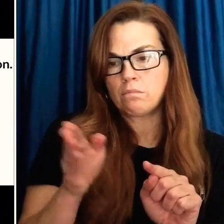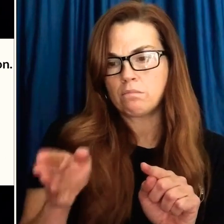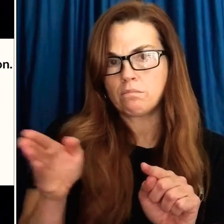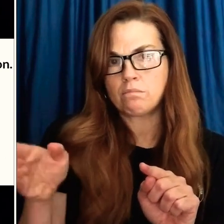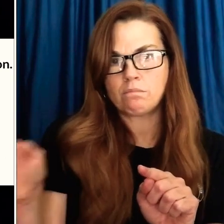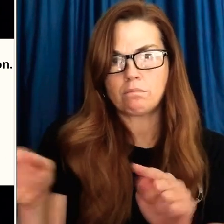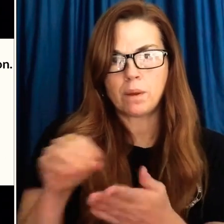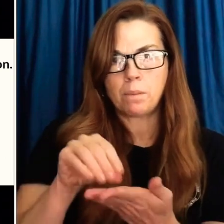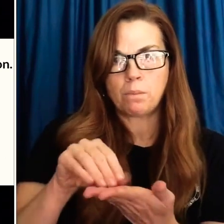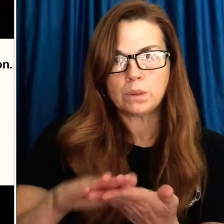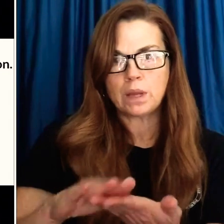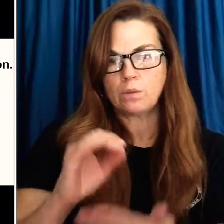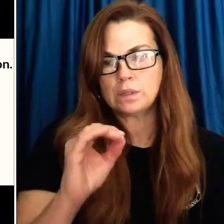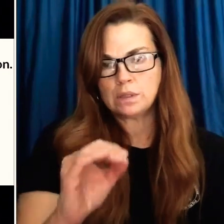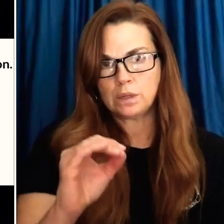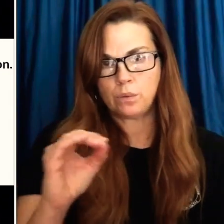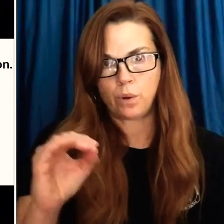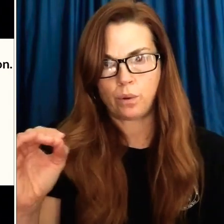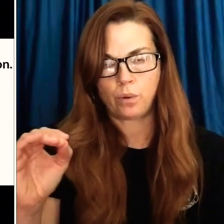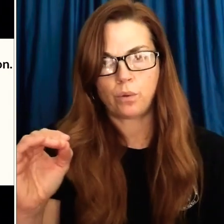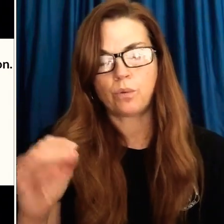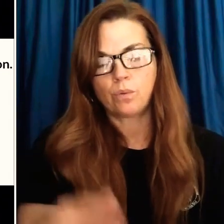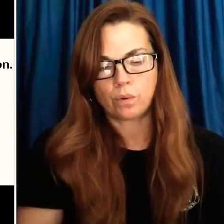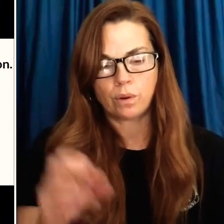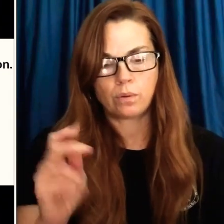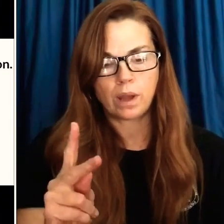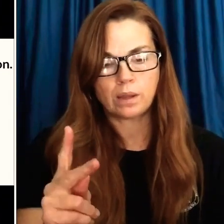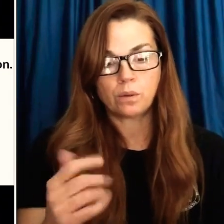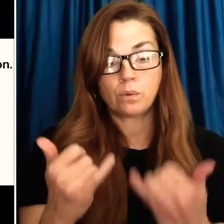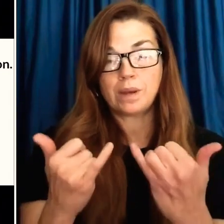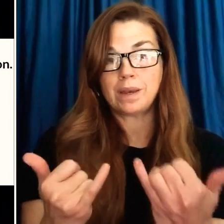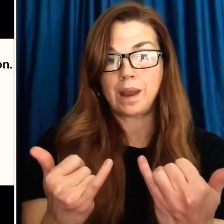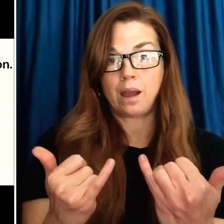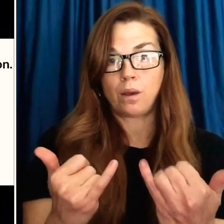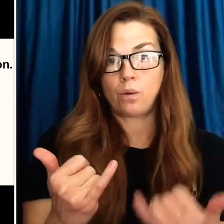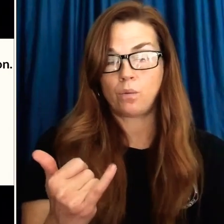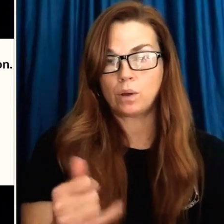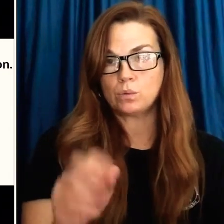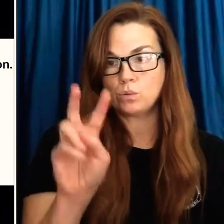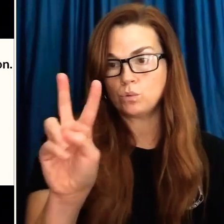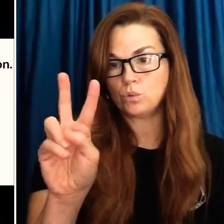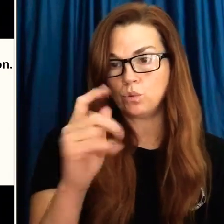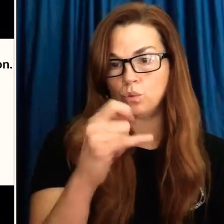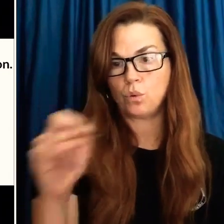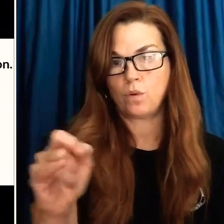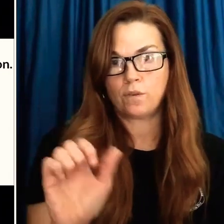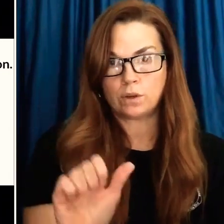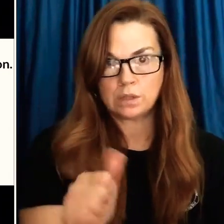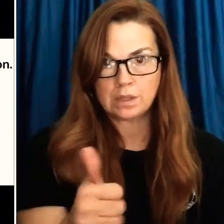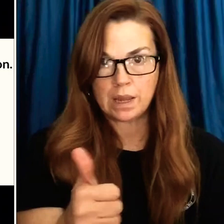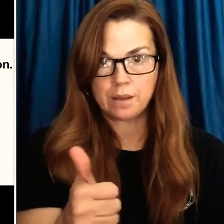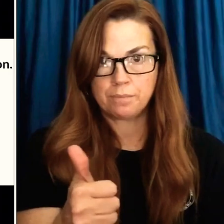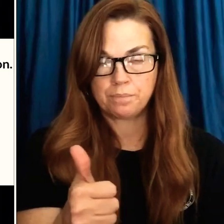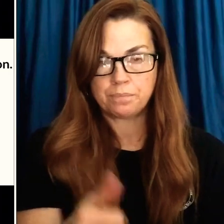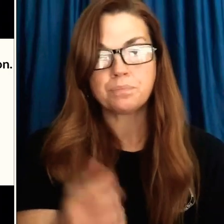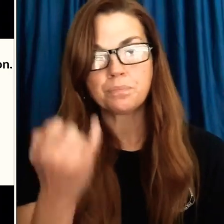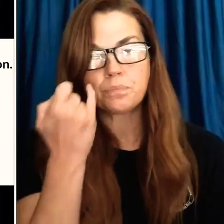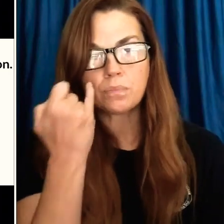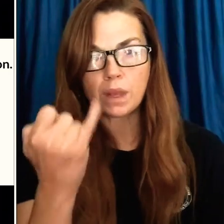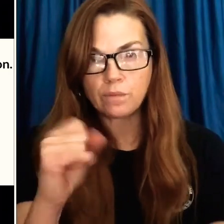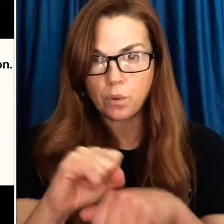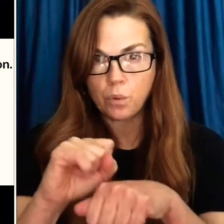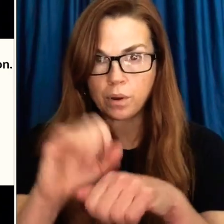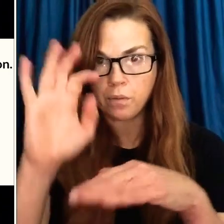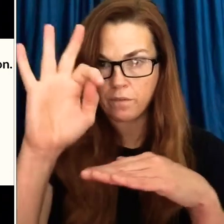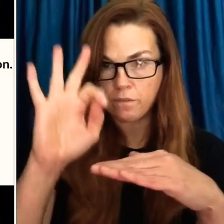0. So now, this is 2 over 10. Okay, now when we're dealing with